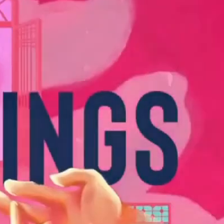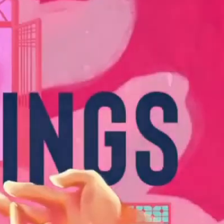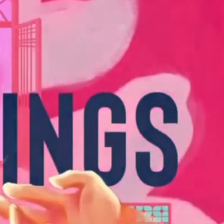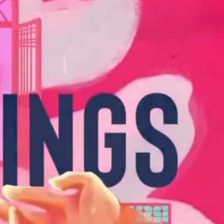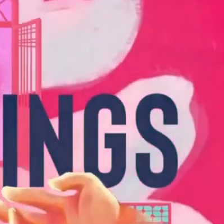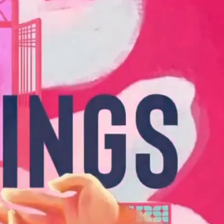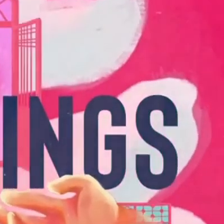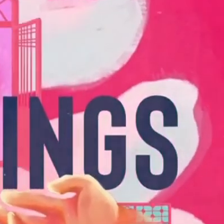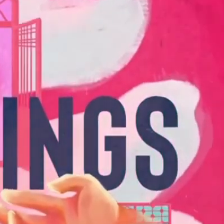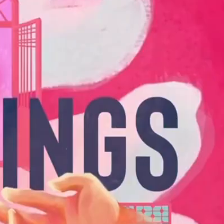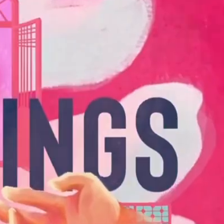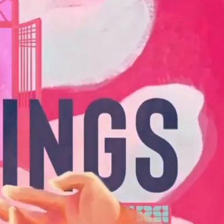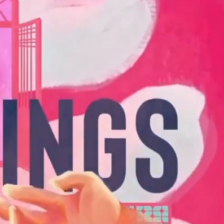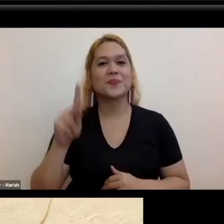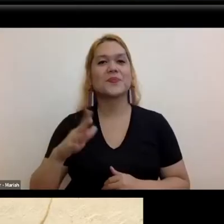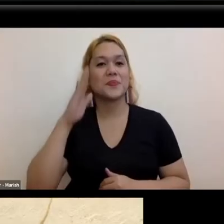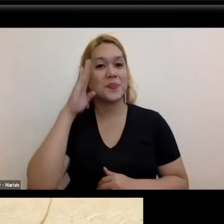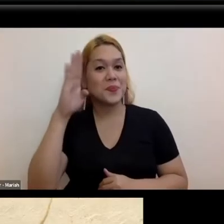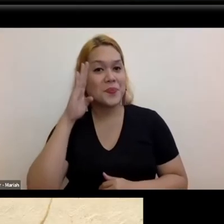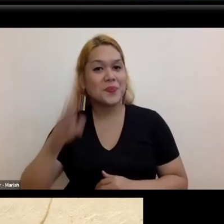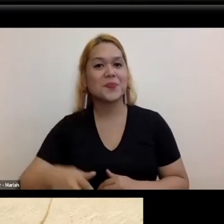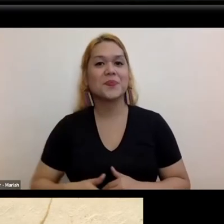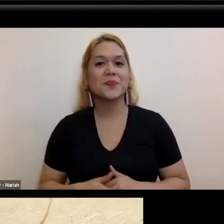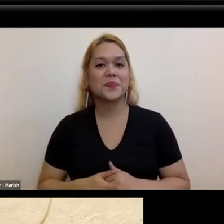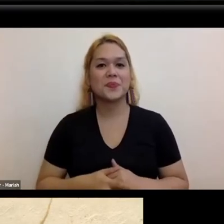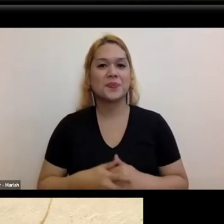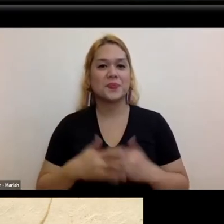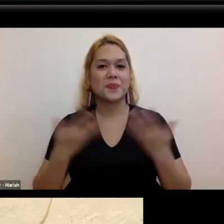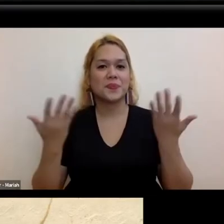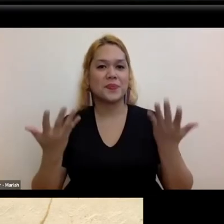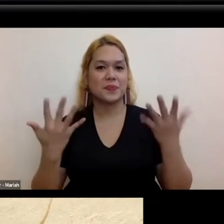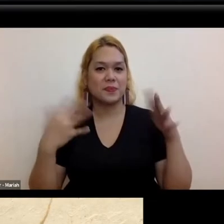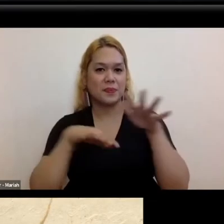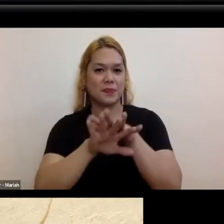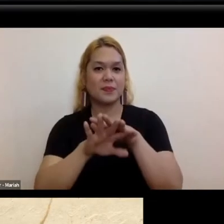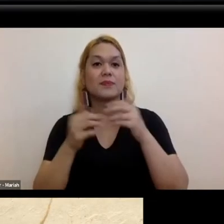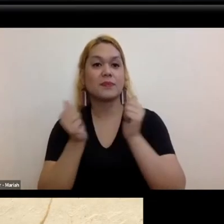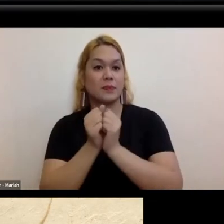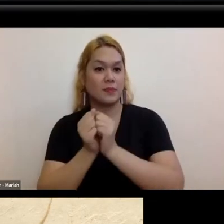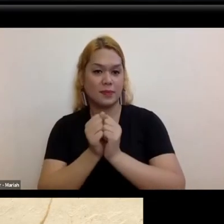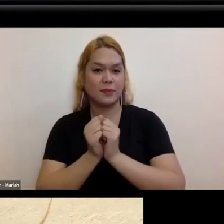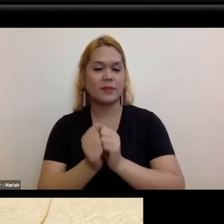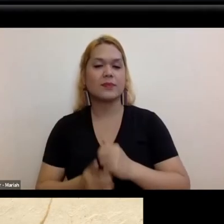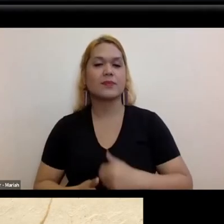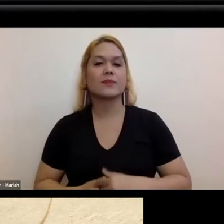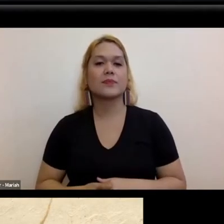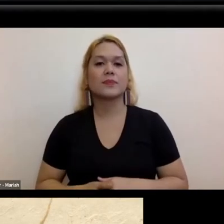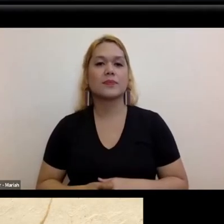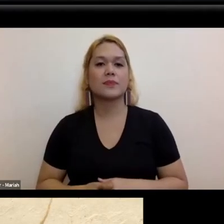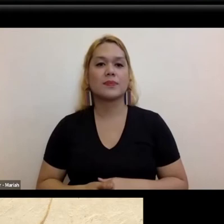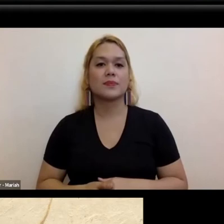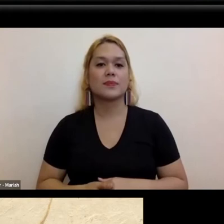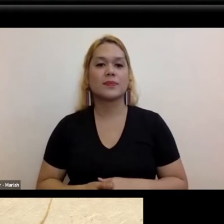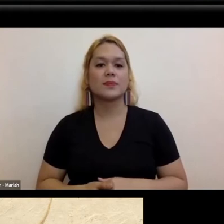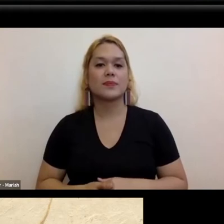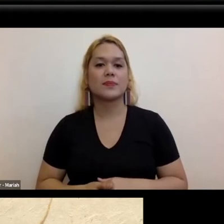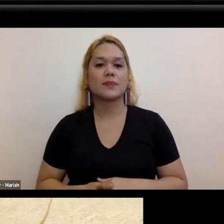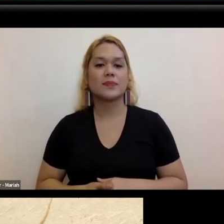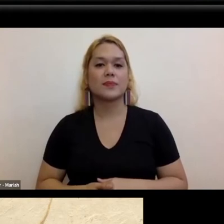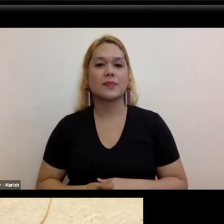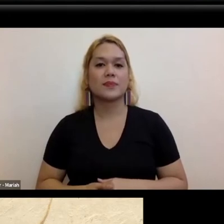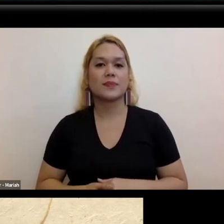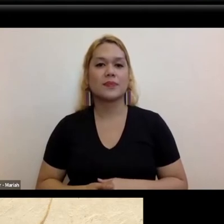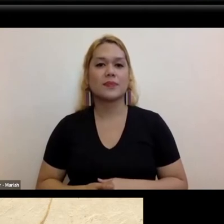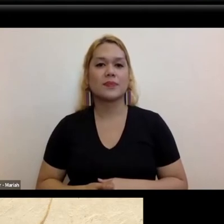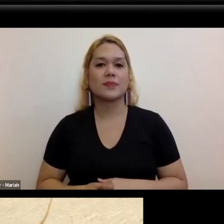Thanks, Igor, for bringing us all together. It's been a wonderful reading so far, actually, and I'm happy to be